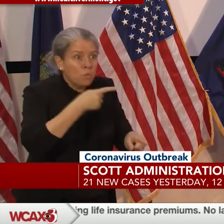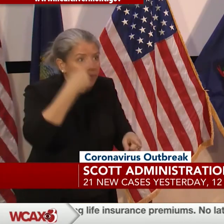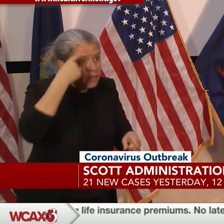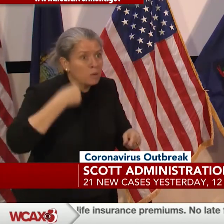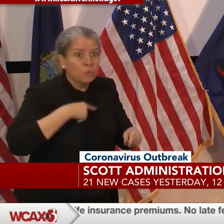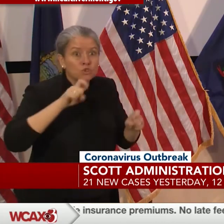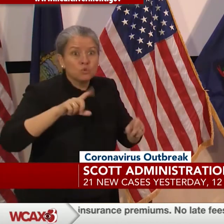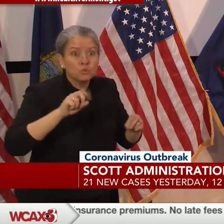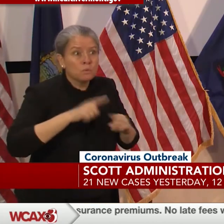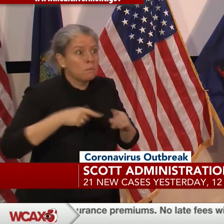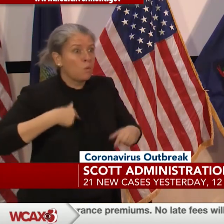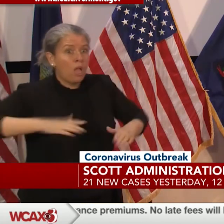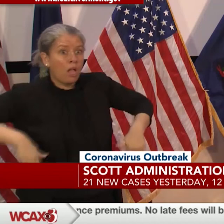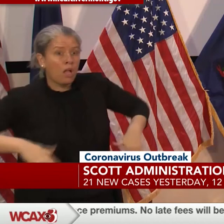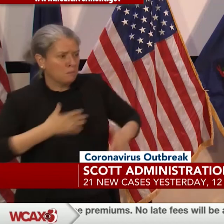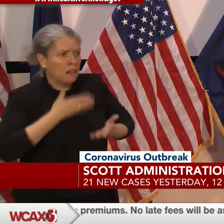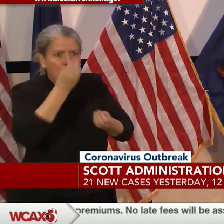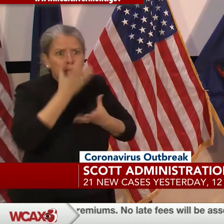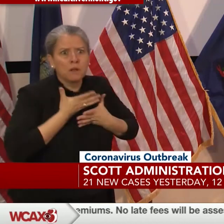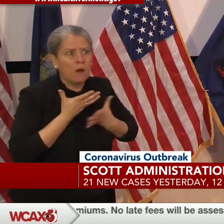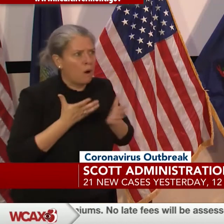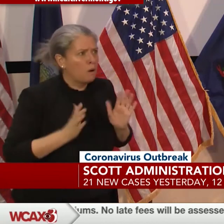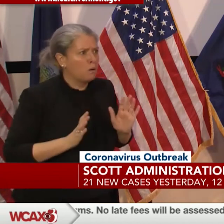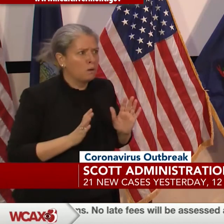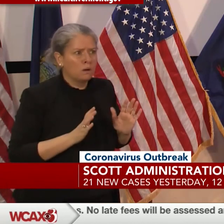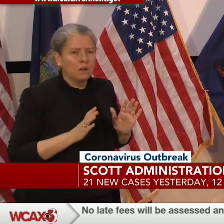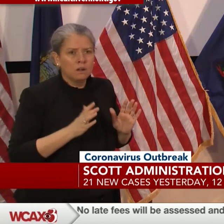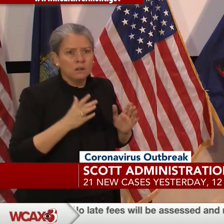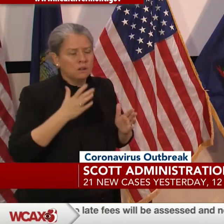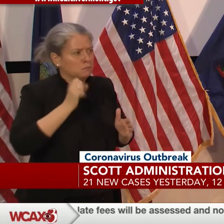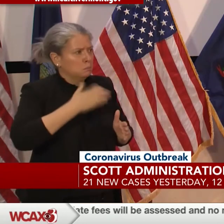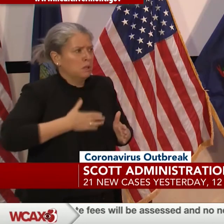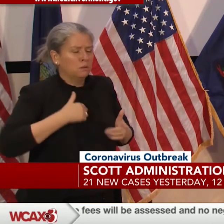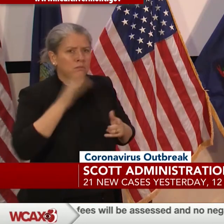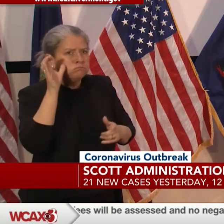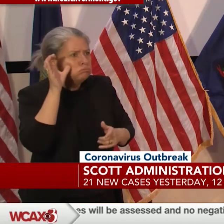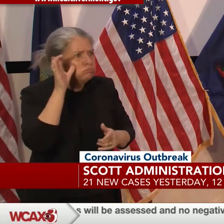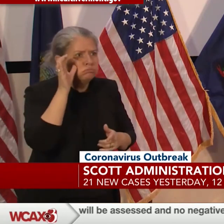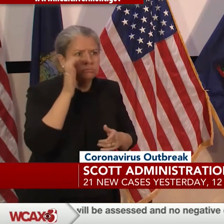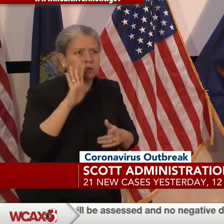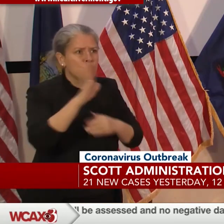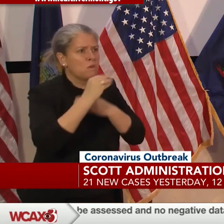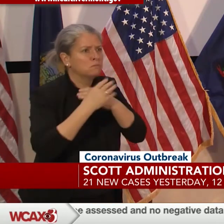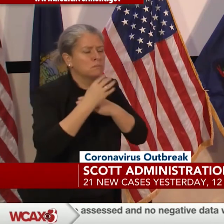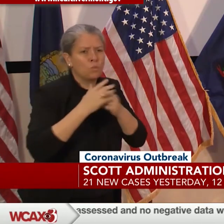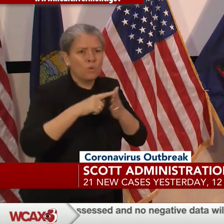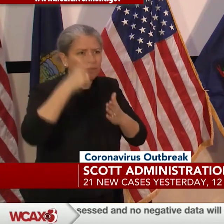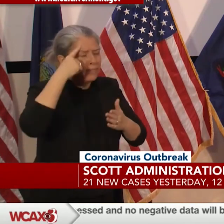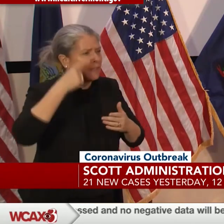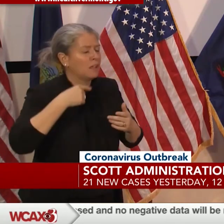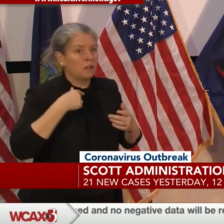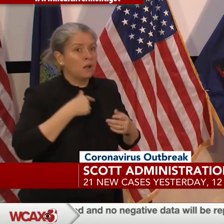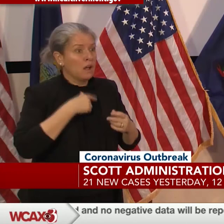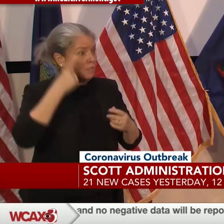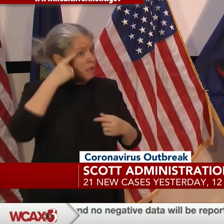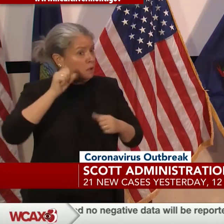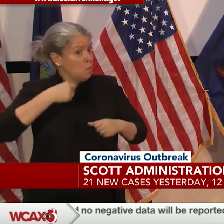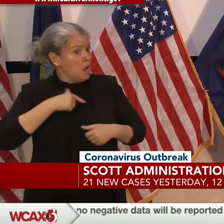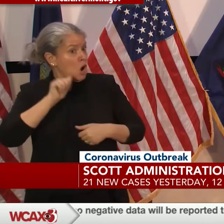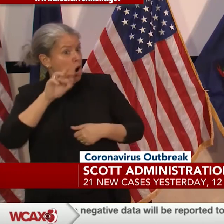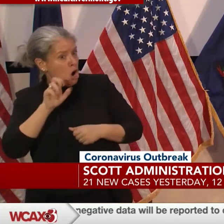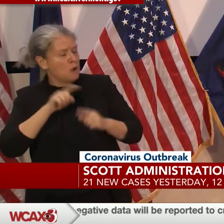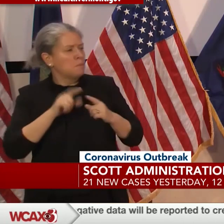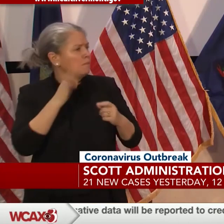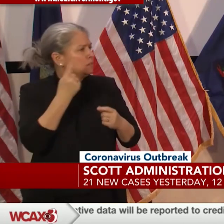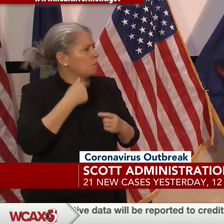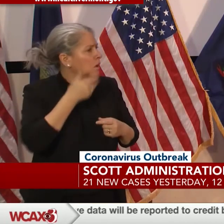you think we should be doing, please offer that up and let us know so that we can make sure that we go to them